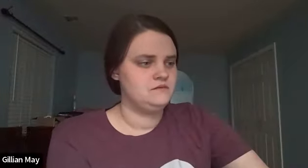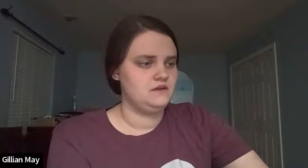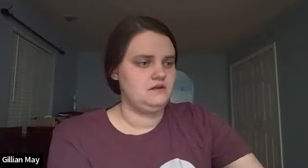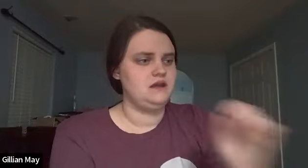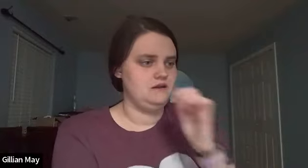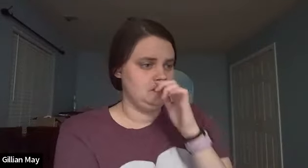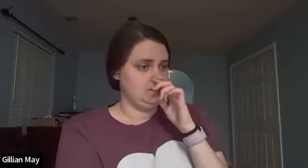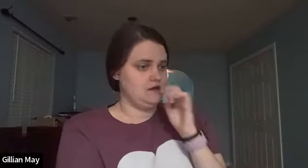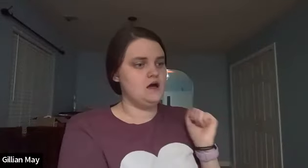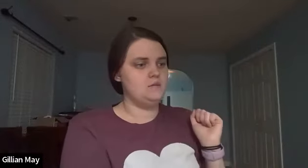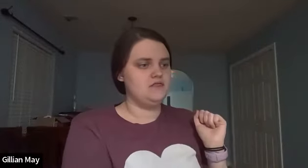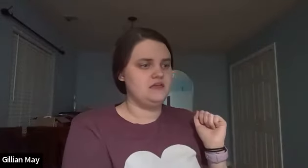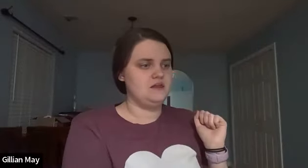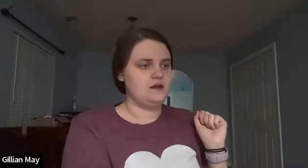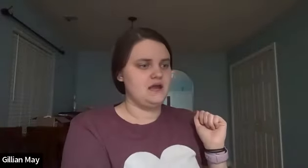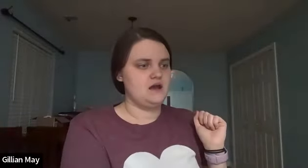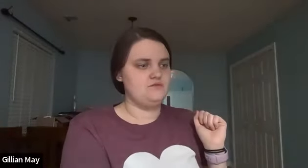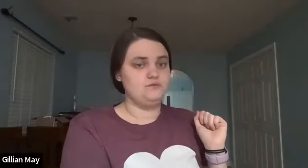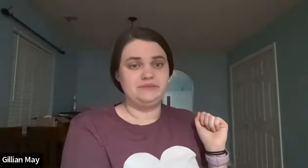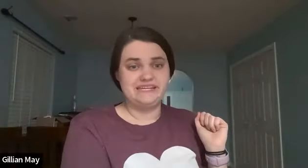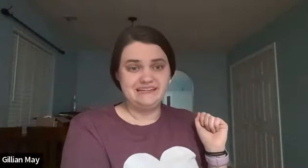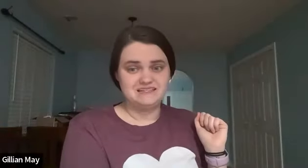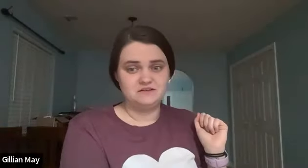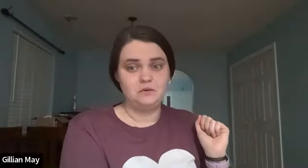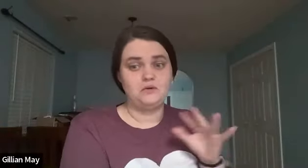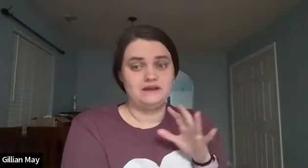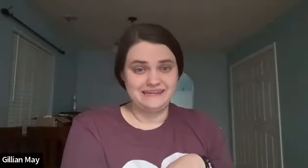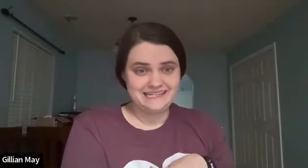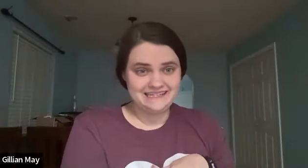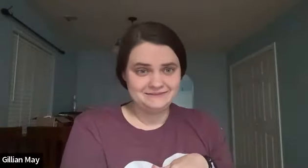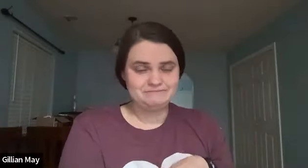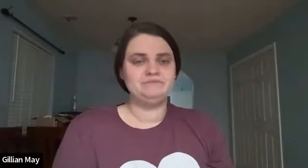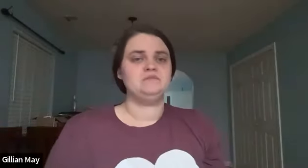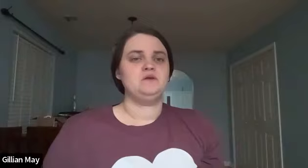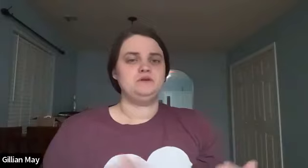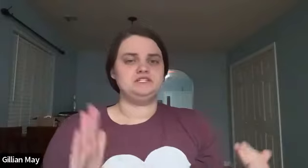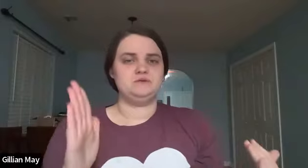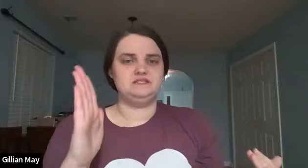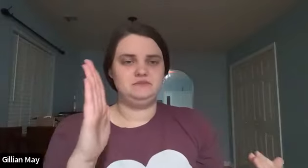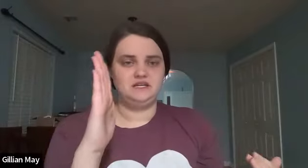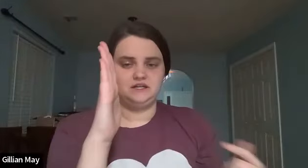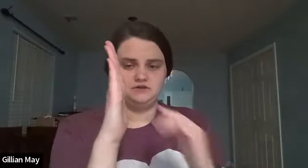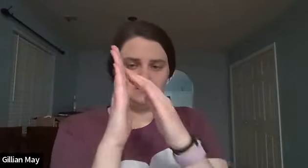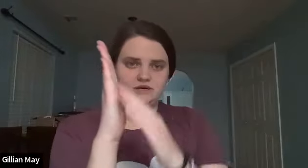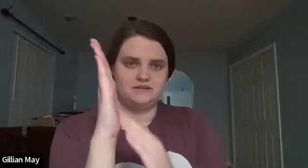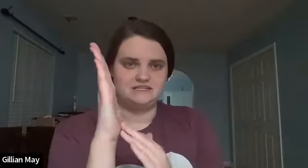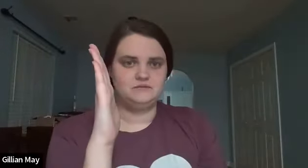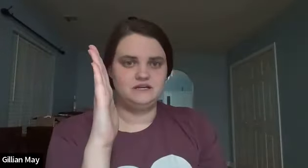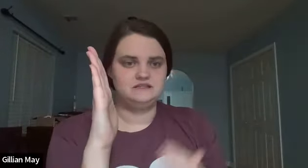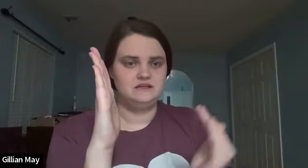All right. Then I have repeat or again, which is going to be your non-dominant sideways.